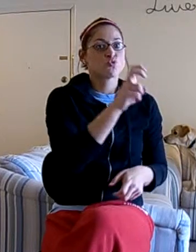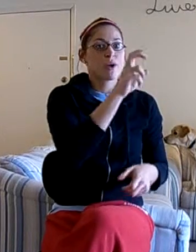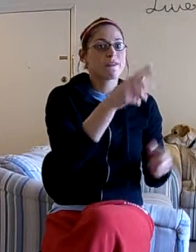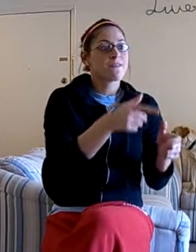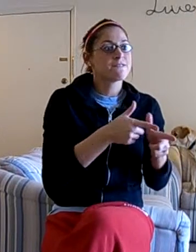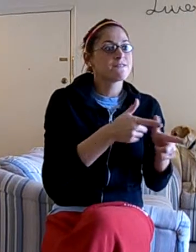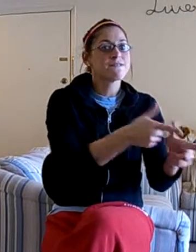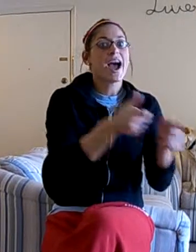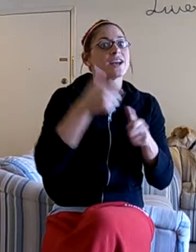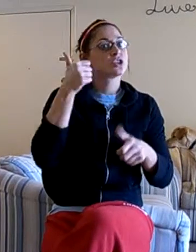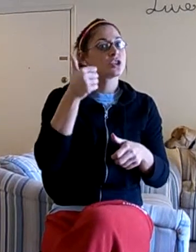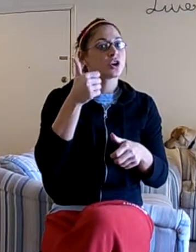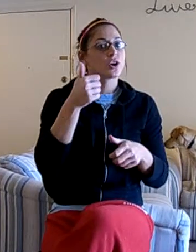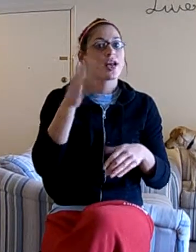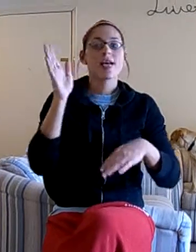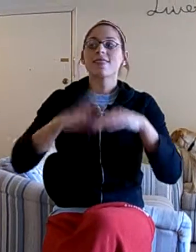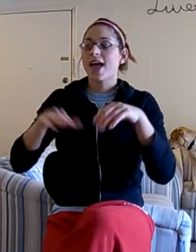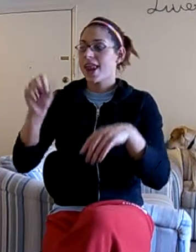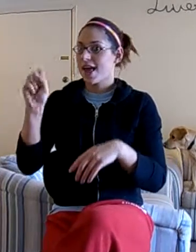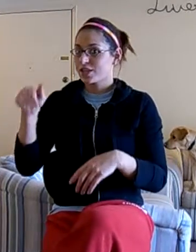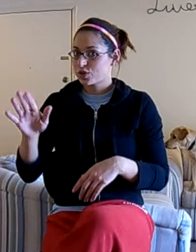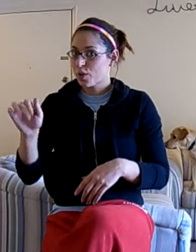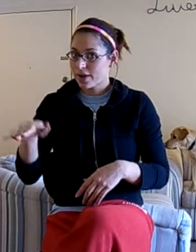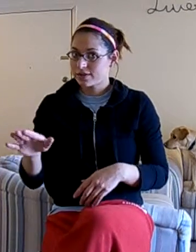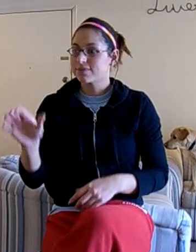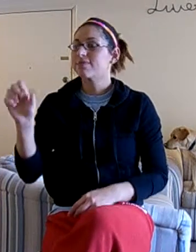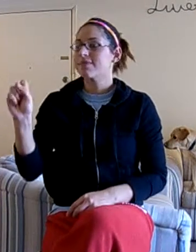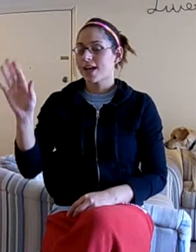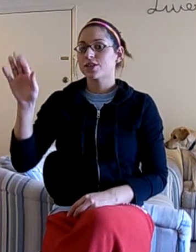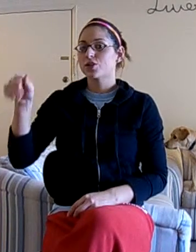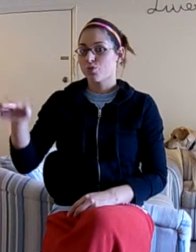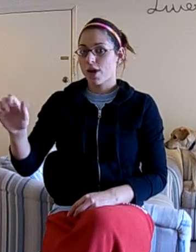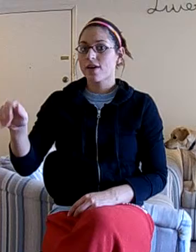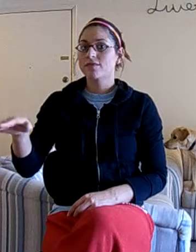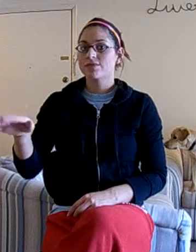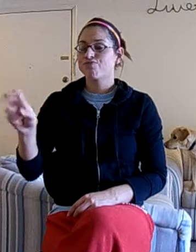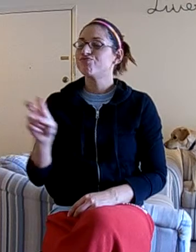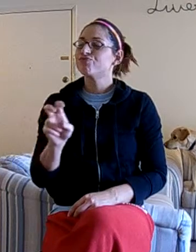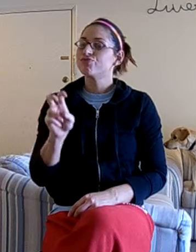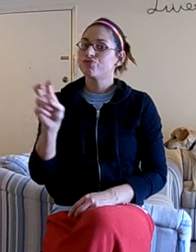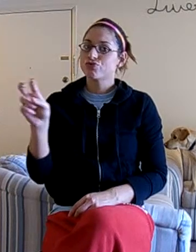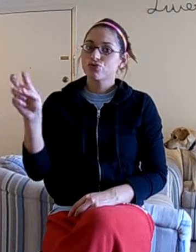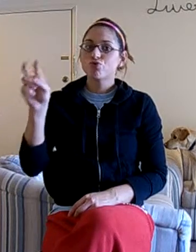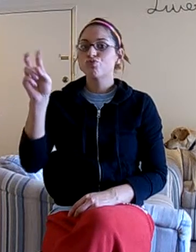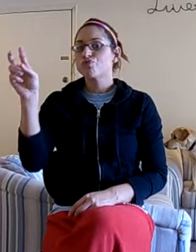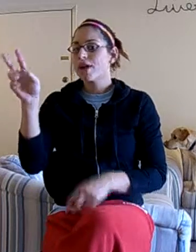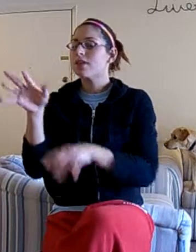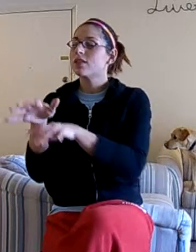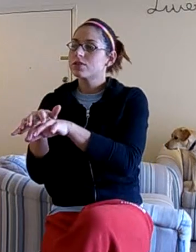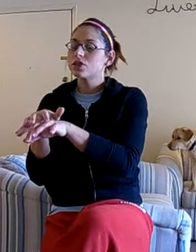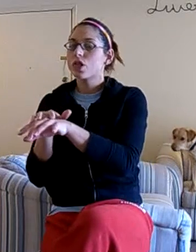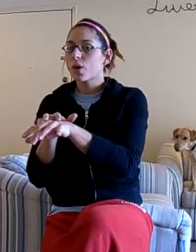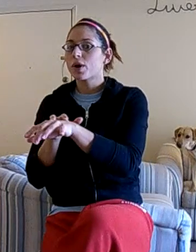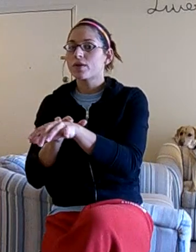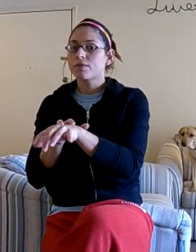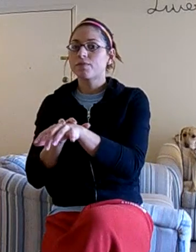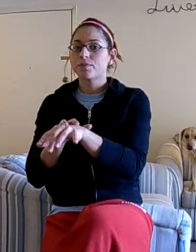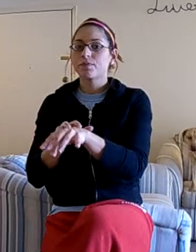than the S waves, and the S waves, of course, travel slightly slower. And that's consistent. Scientists know